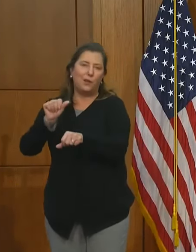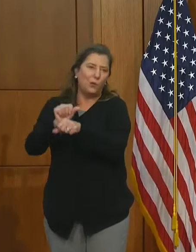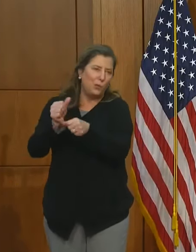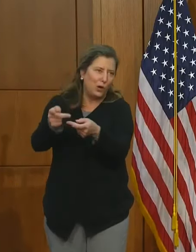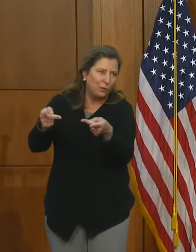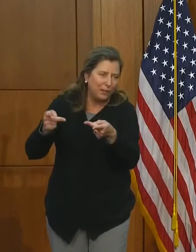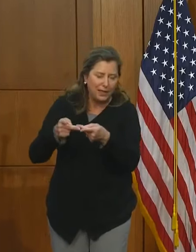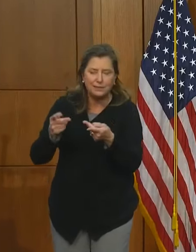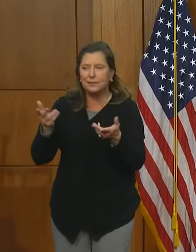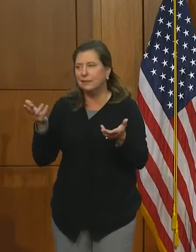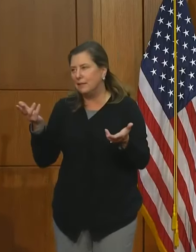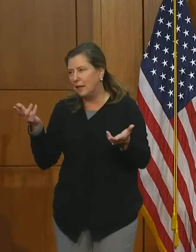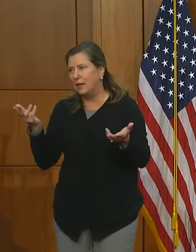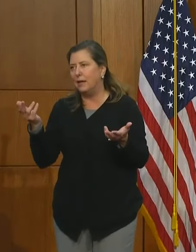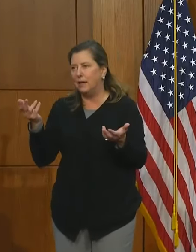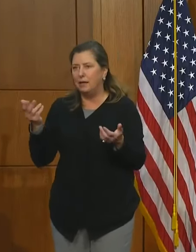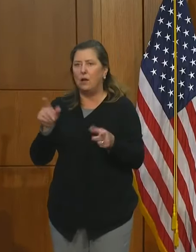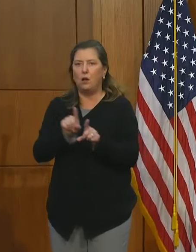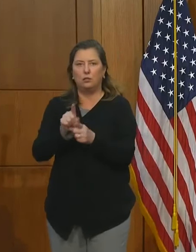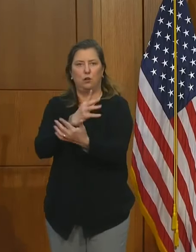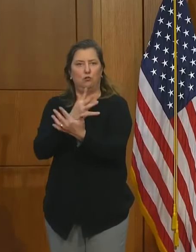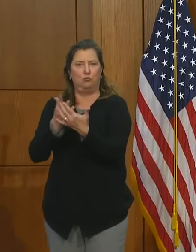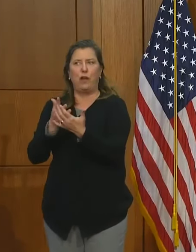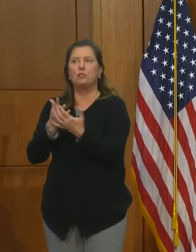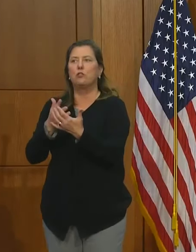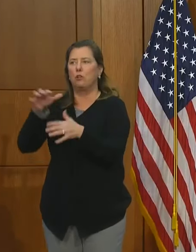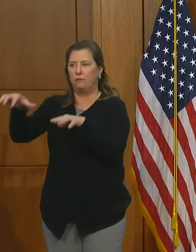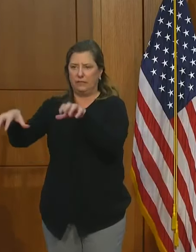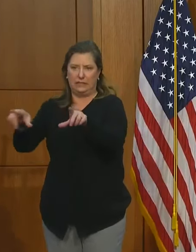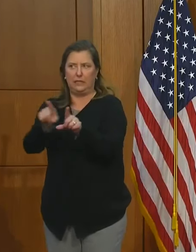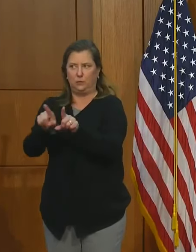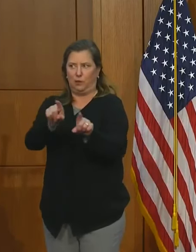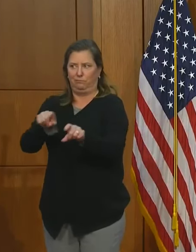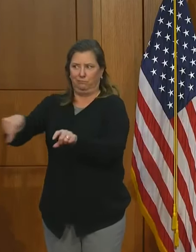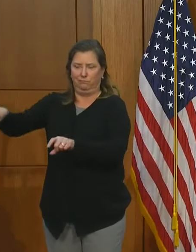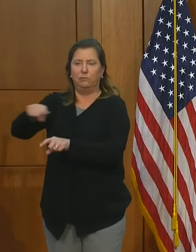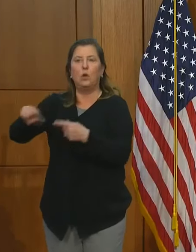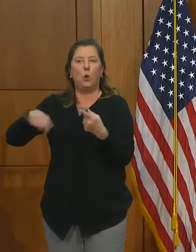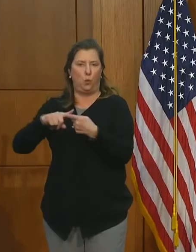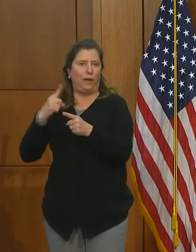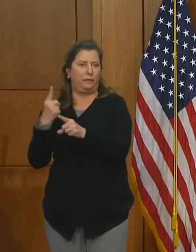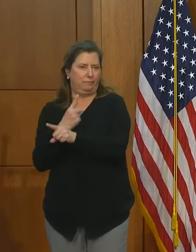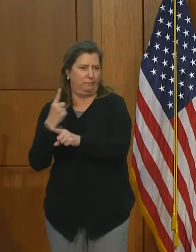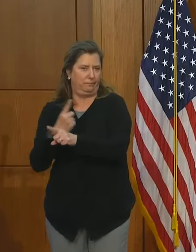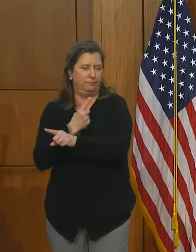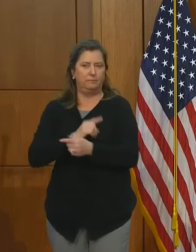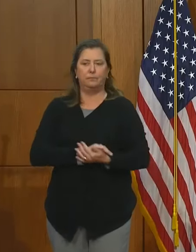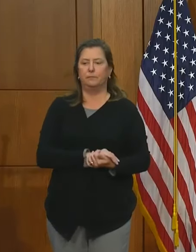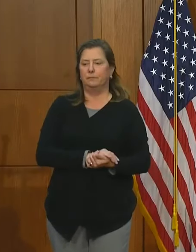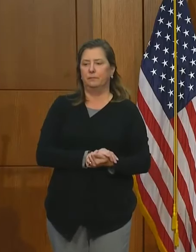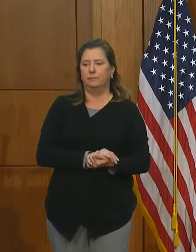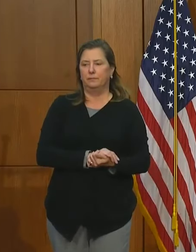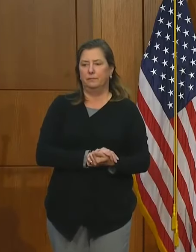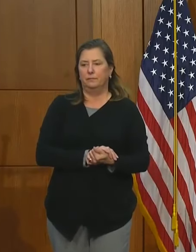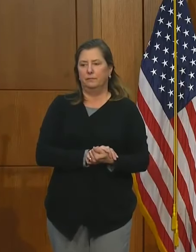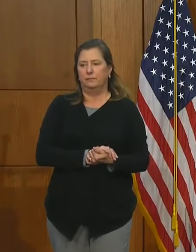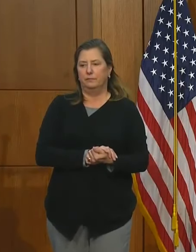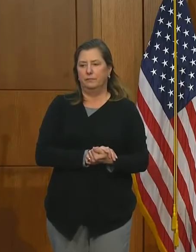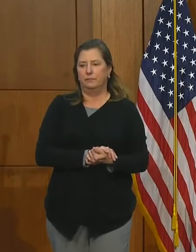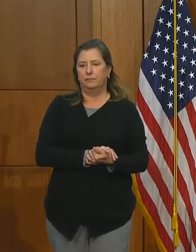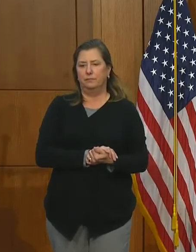workplaces and correctional facilities as well when it's warranted. We would not